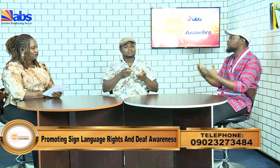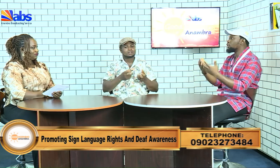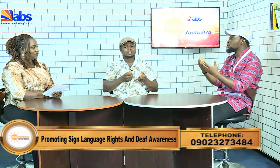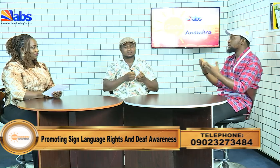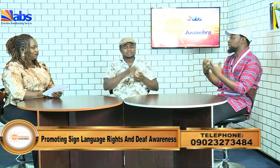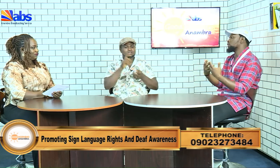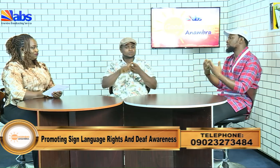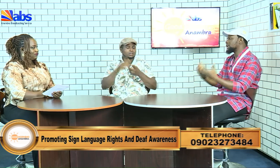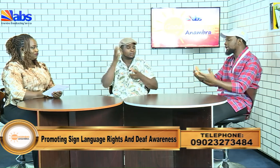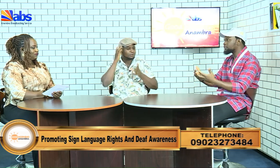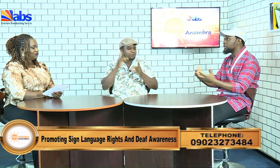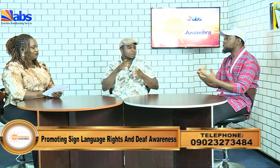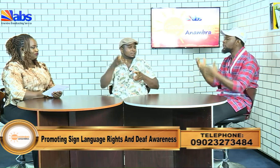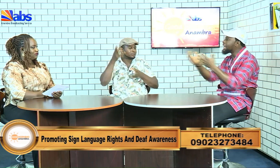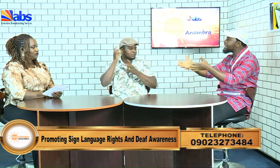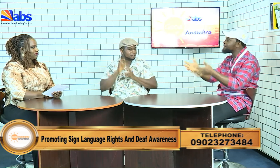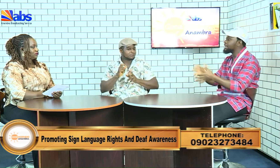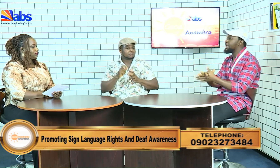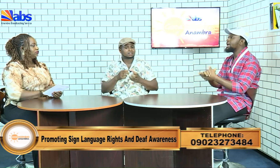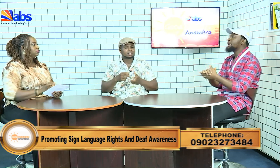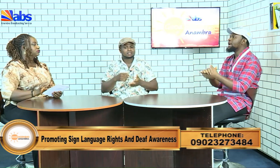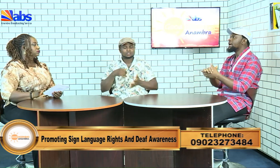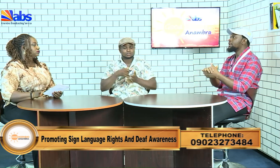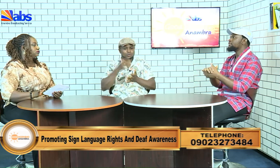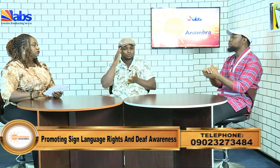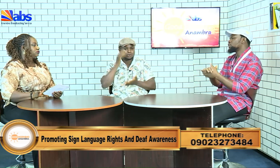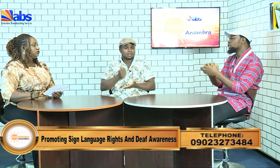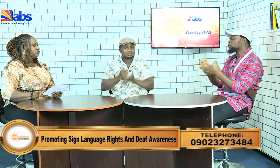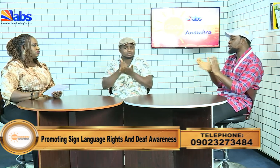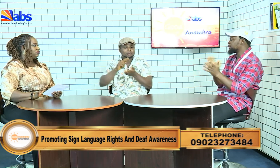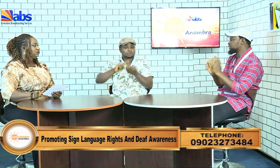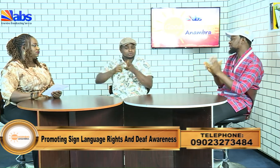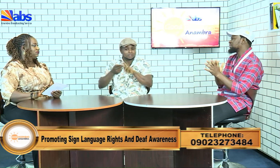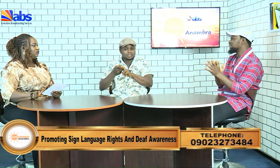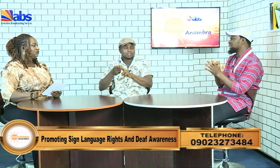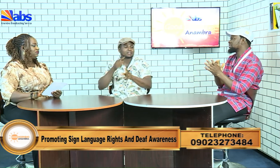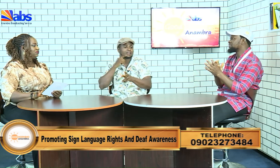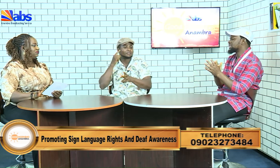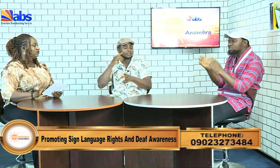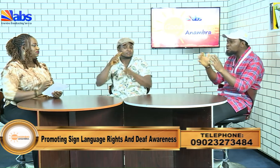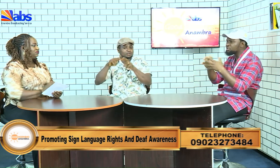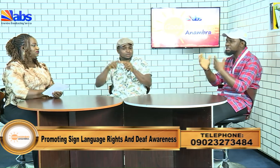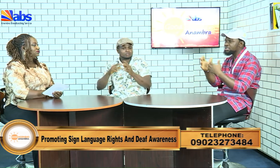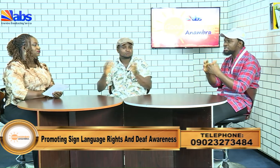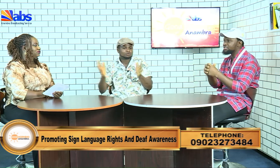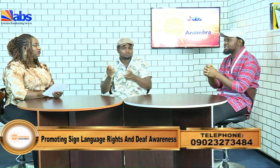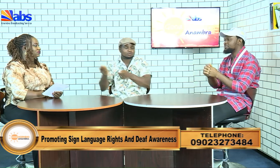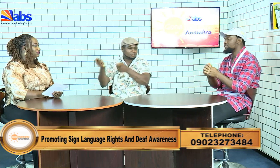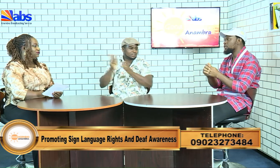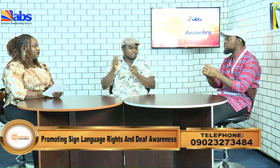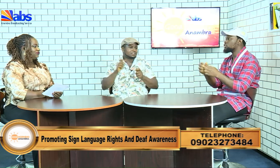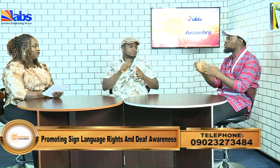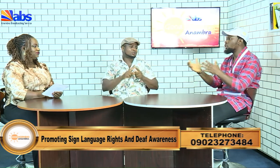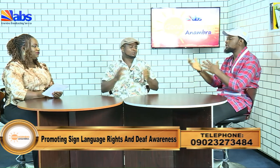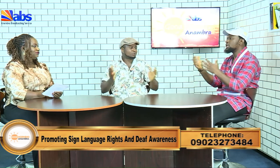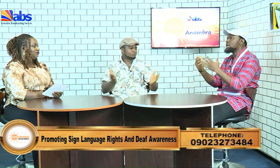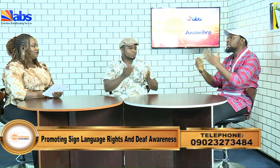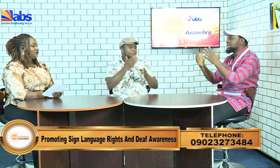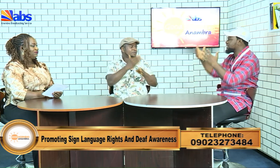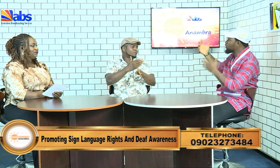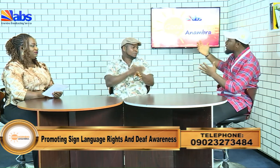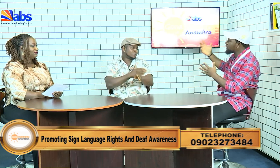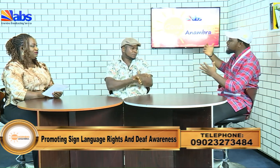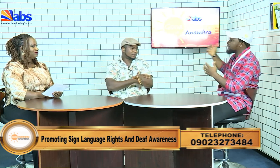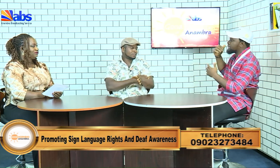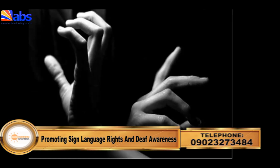and also the importance of sign language. So when I came here, the way some people treated me, they not really treated me very well. Once there's